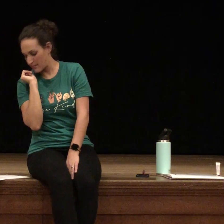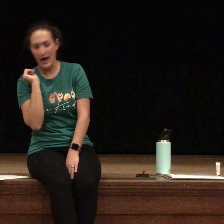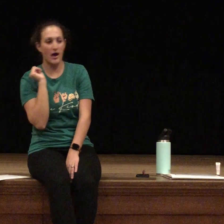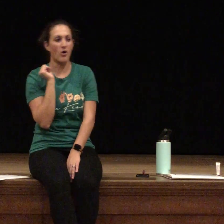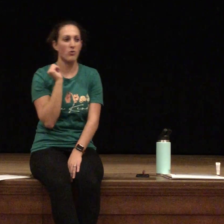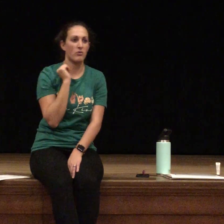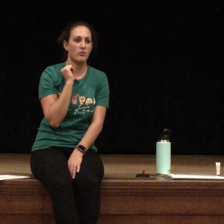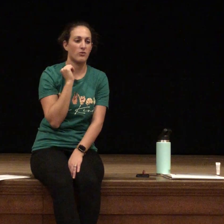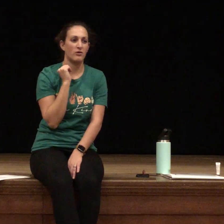How.